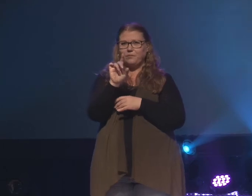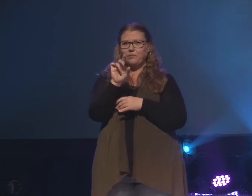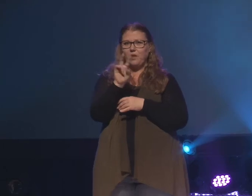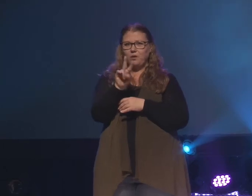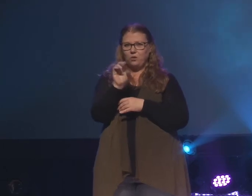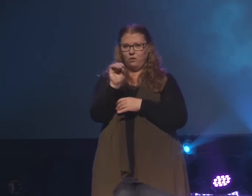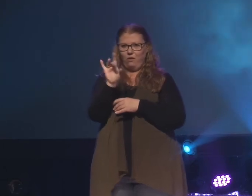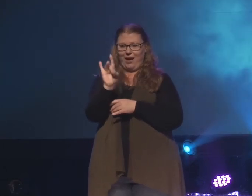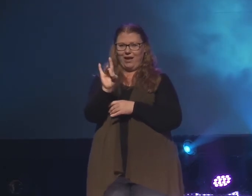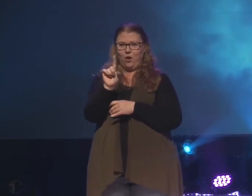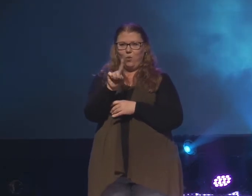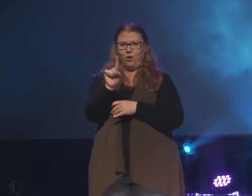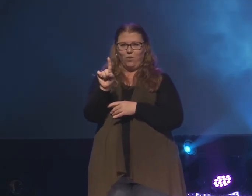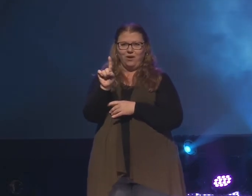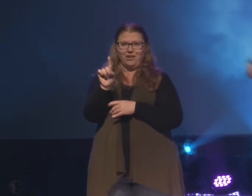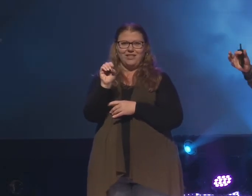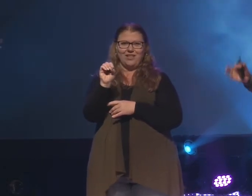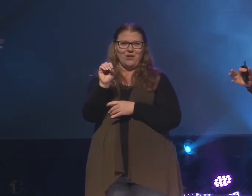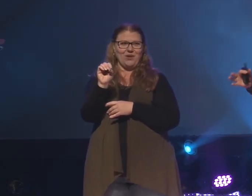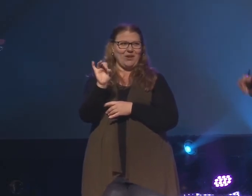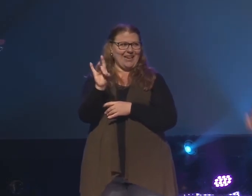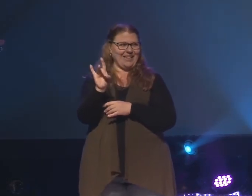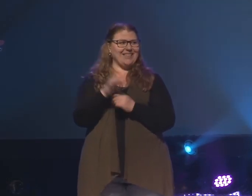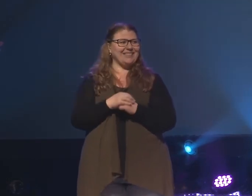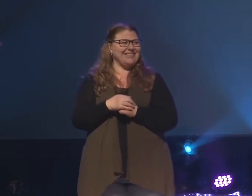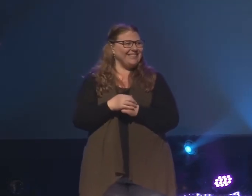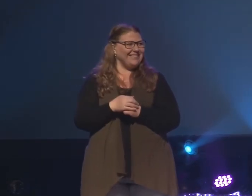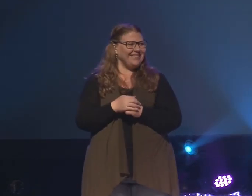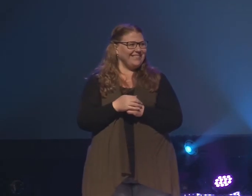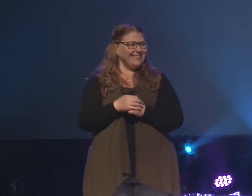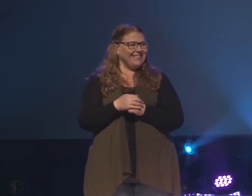207-608-1106. I always feel like I'm on a telethon when I give that. Lines are open.